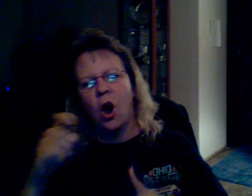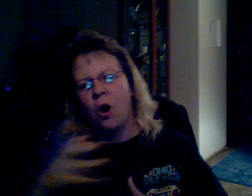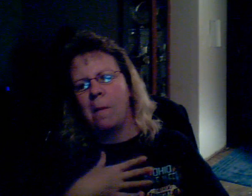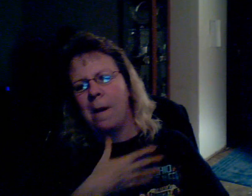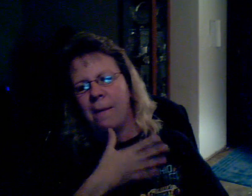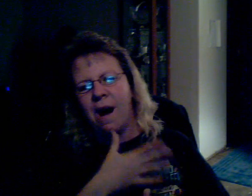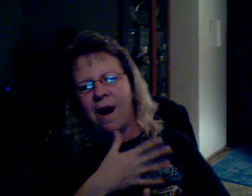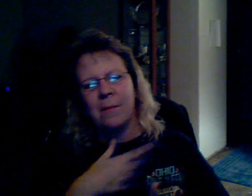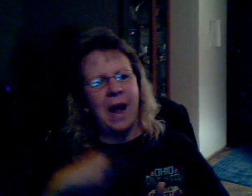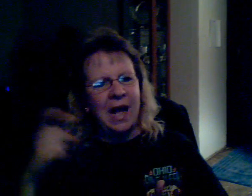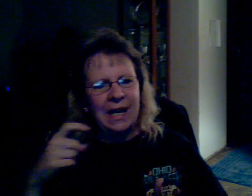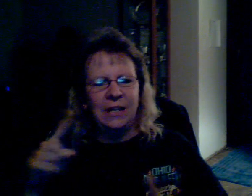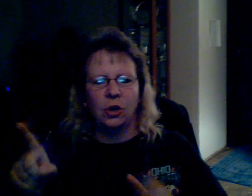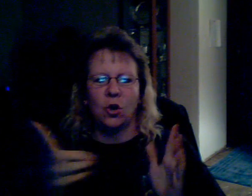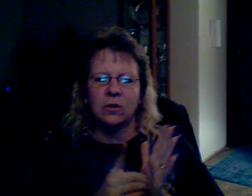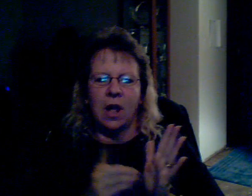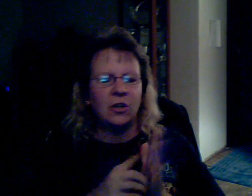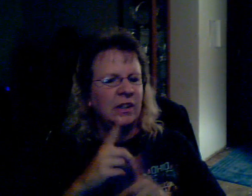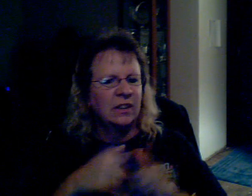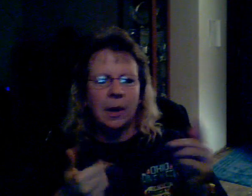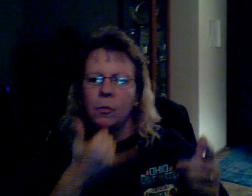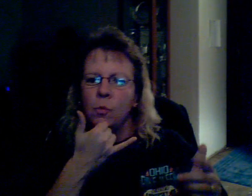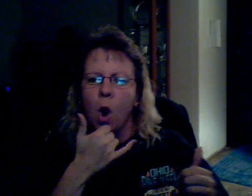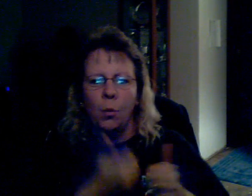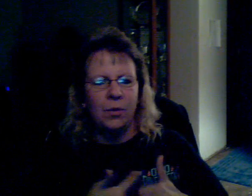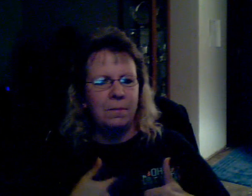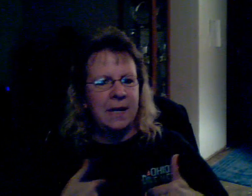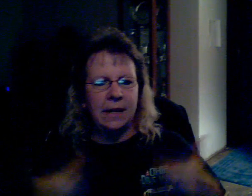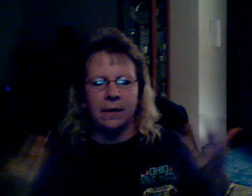And my mom had eaten up the floor with me.